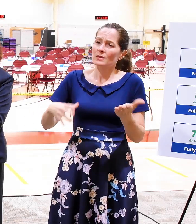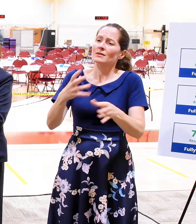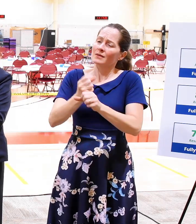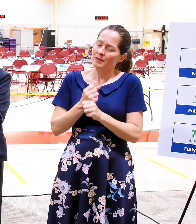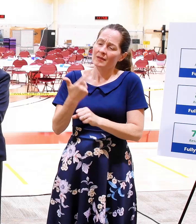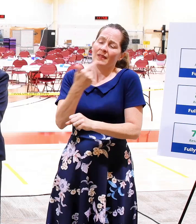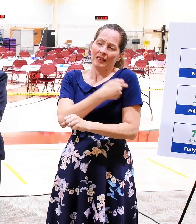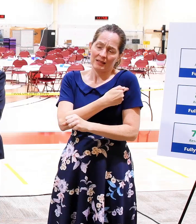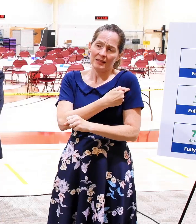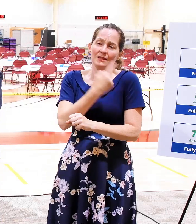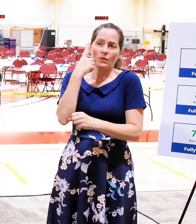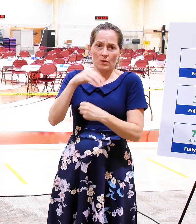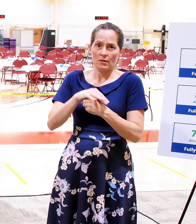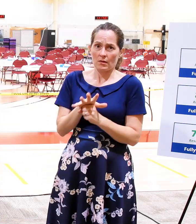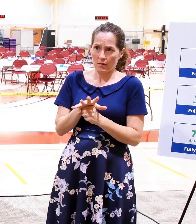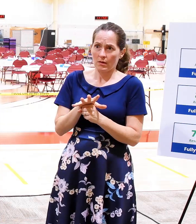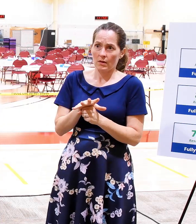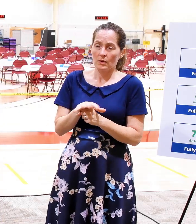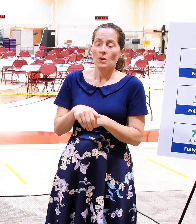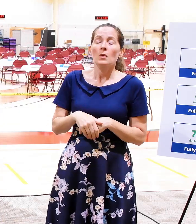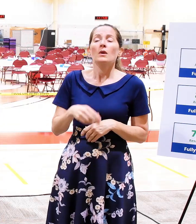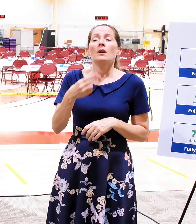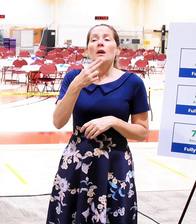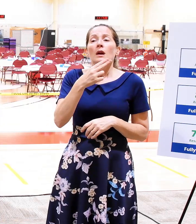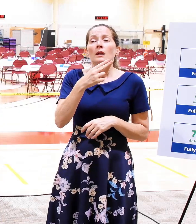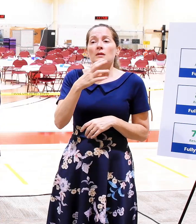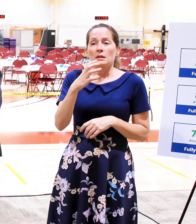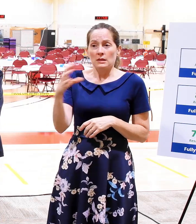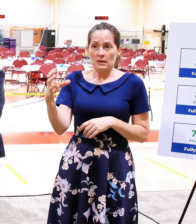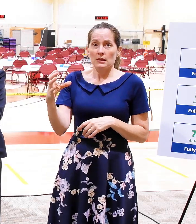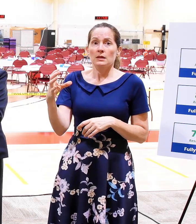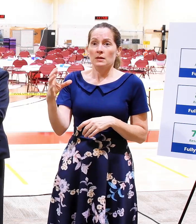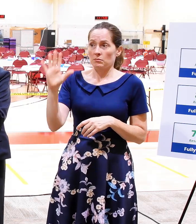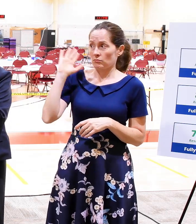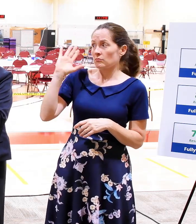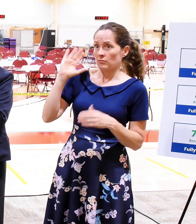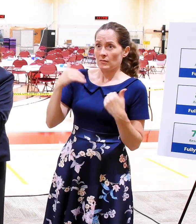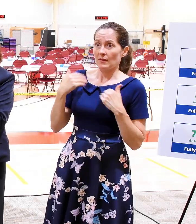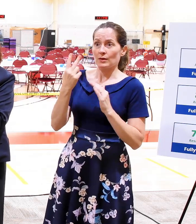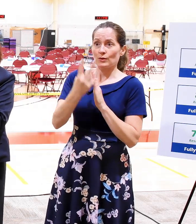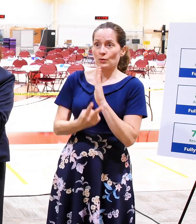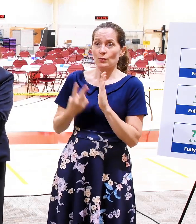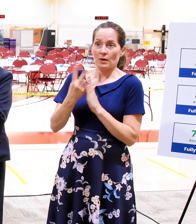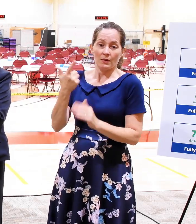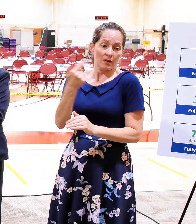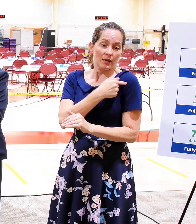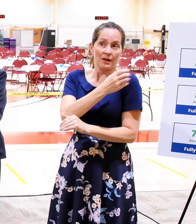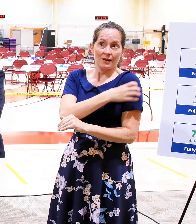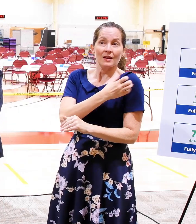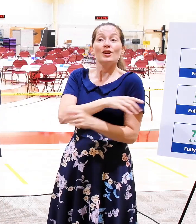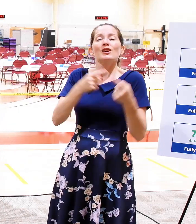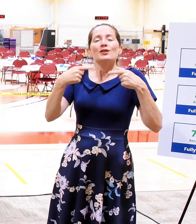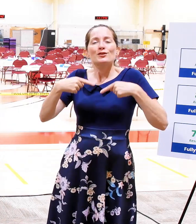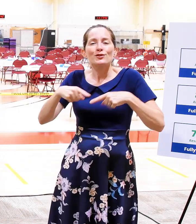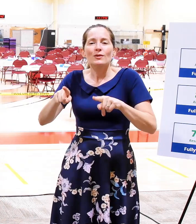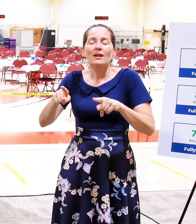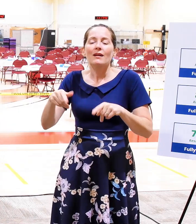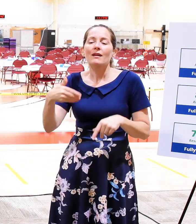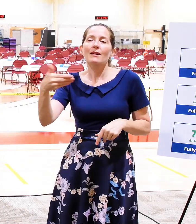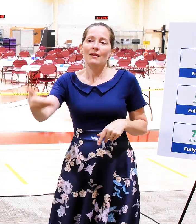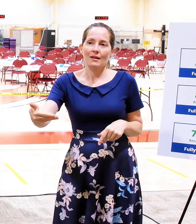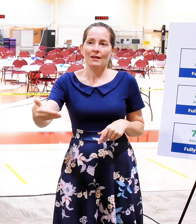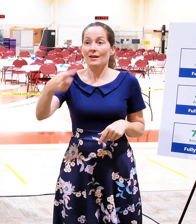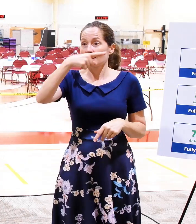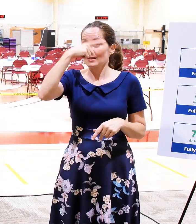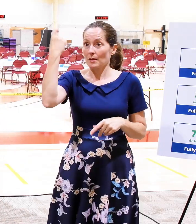the initiatives that HCC has undertaken is a 2-hour vaccination clinic during our upcoming Summer Bash this